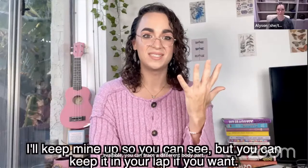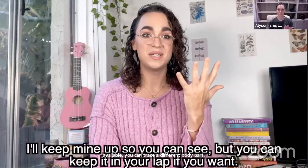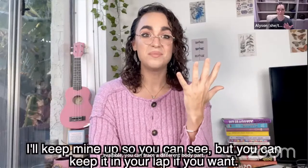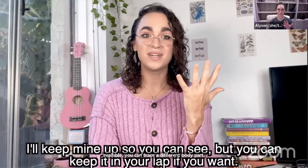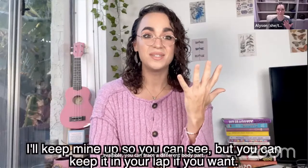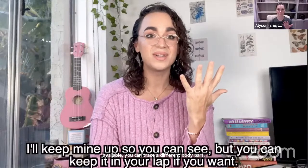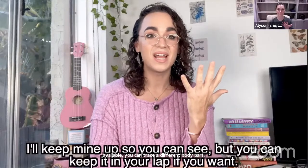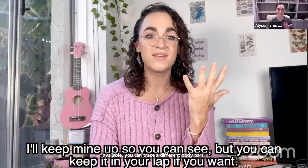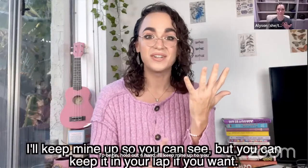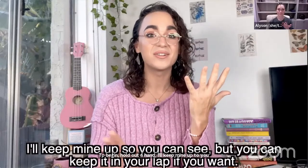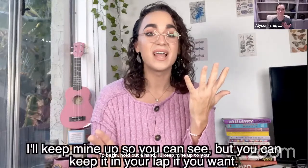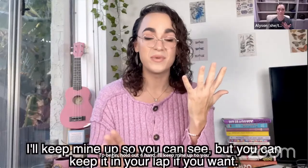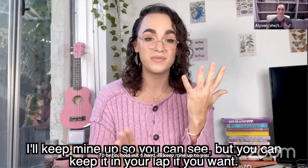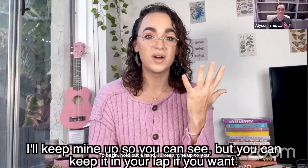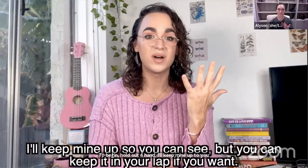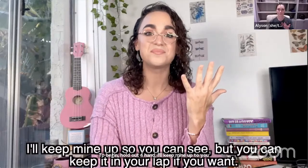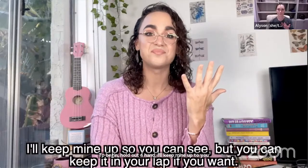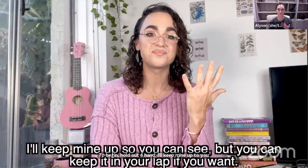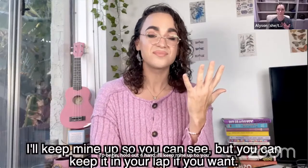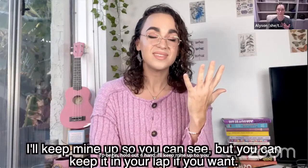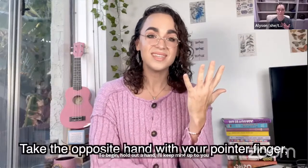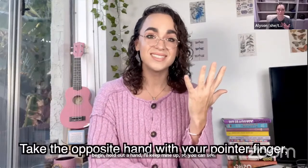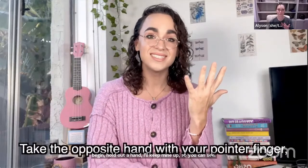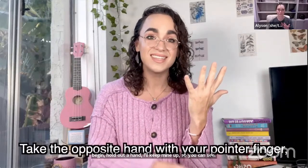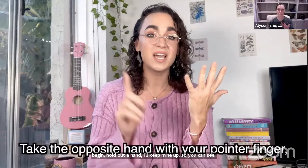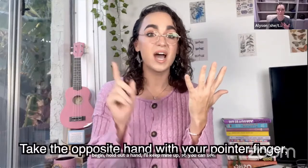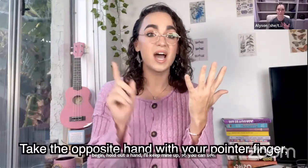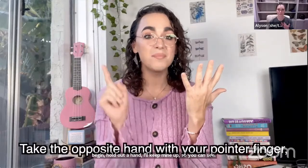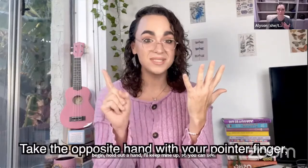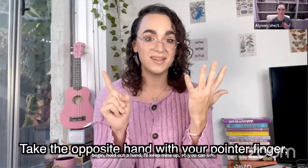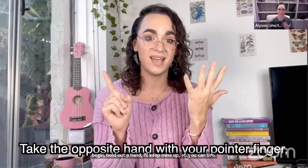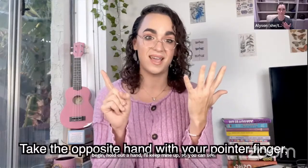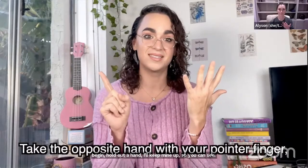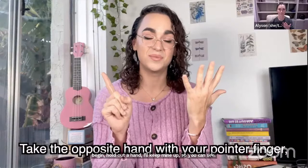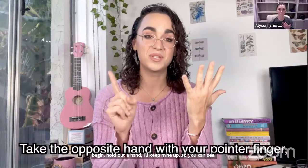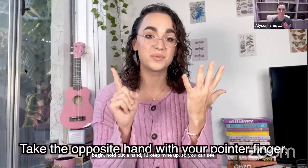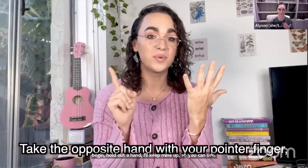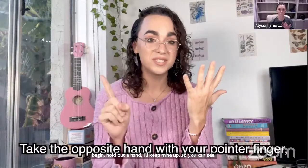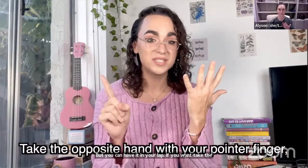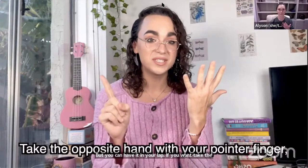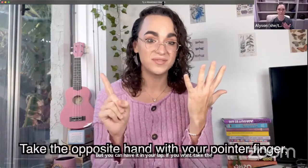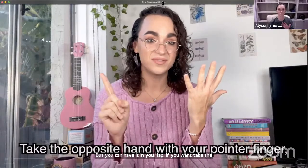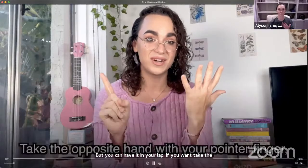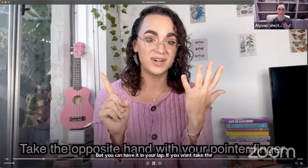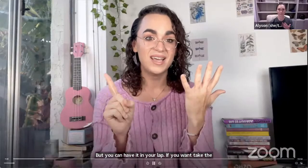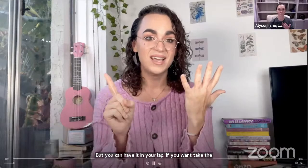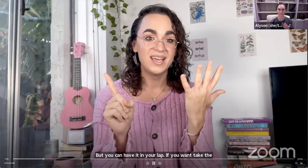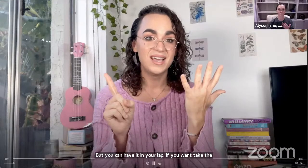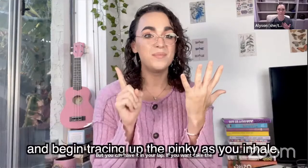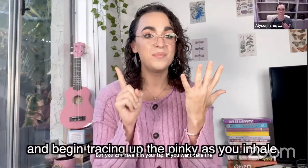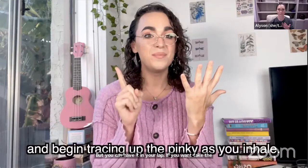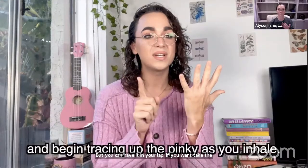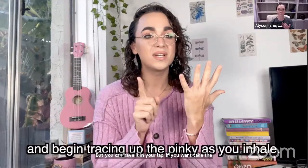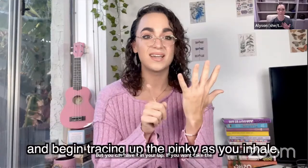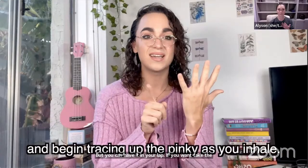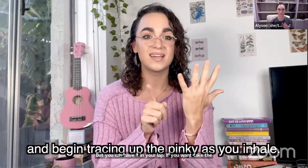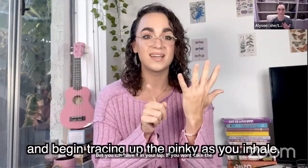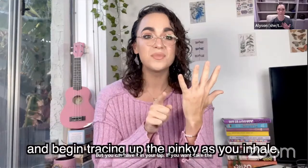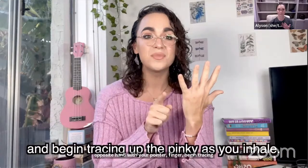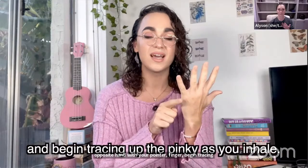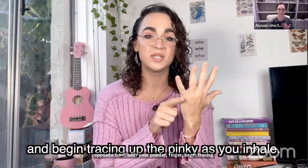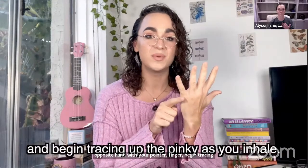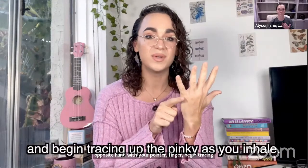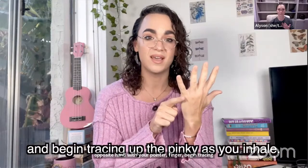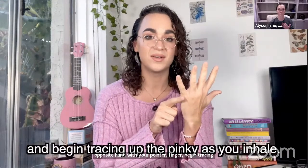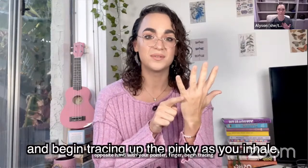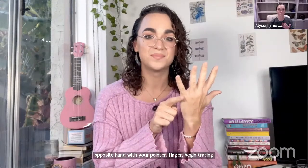you can see, but you can have it in your lap if you want. Take the opposite hand with your pointer finger and begin tracing up the pinky